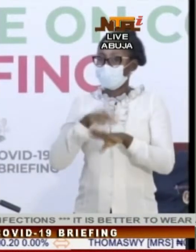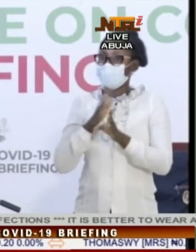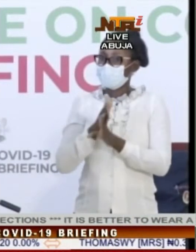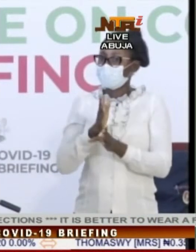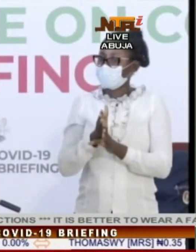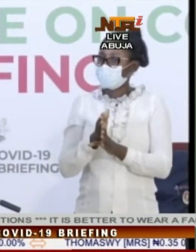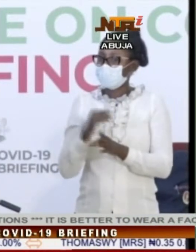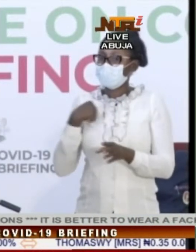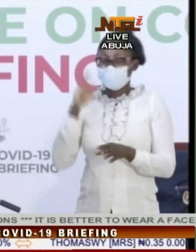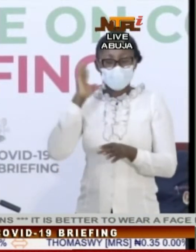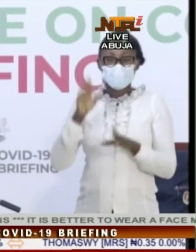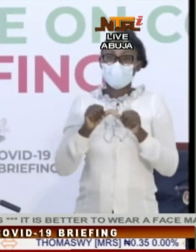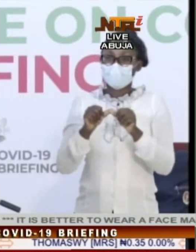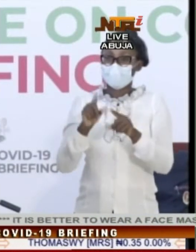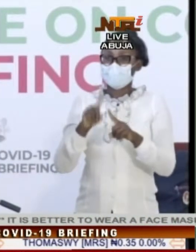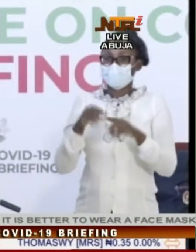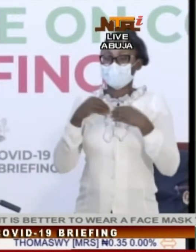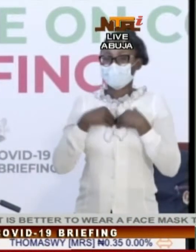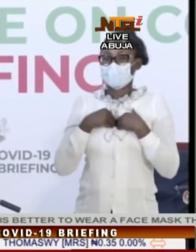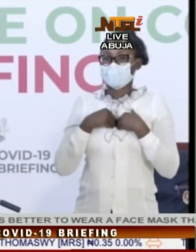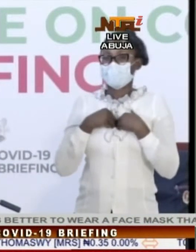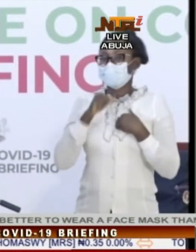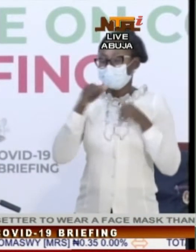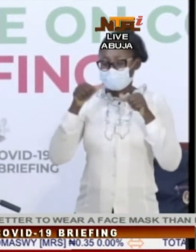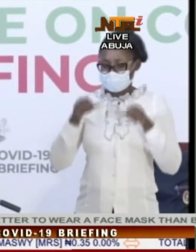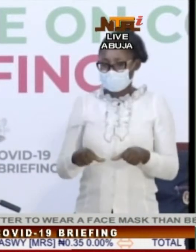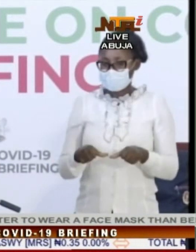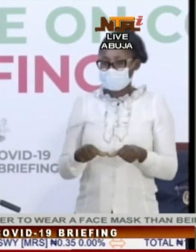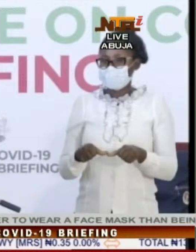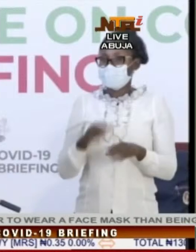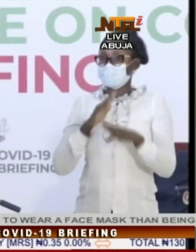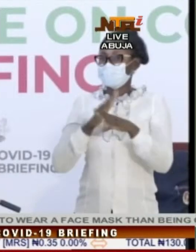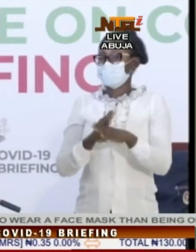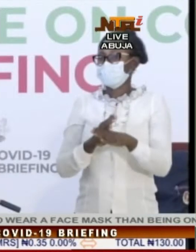We continue to have temporary restrictions on recreational venues,